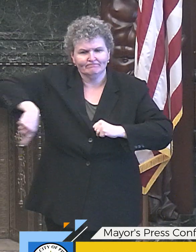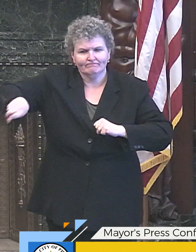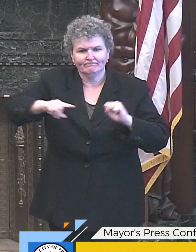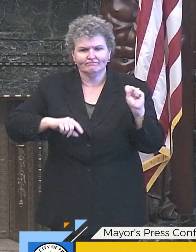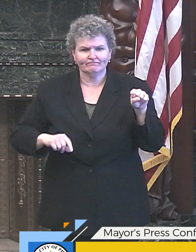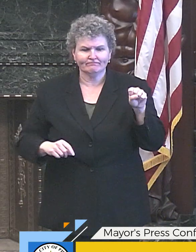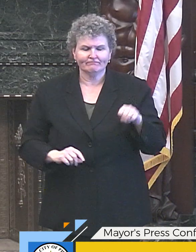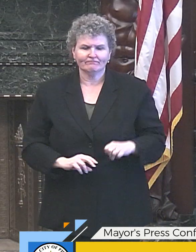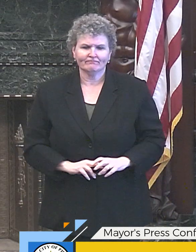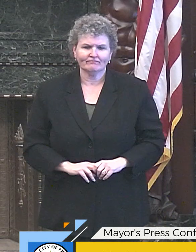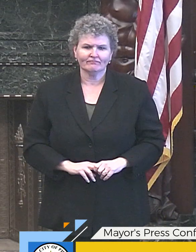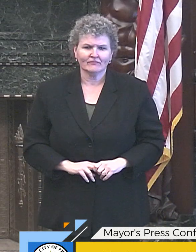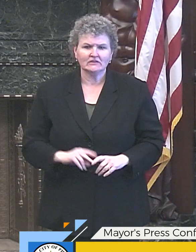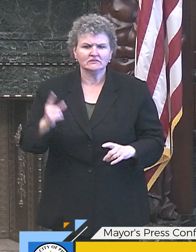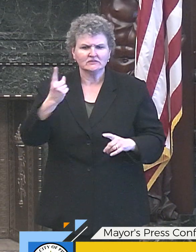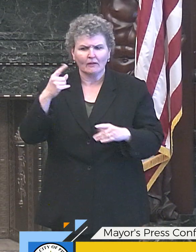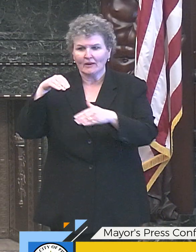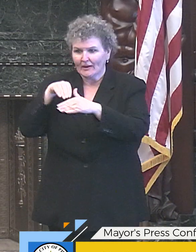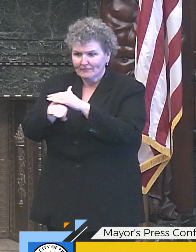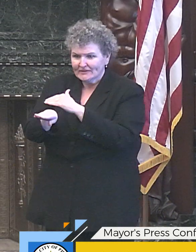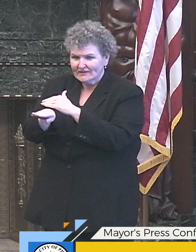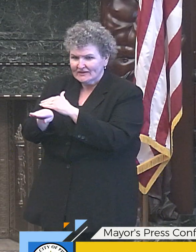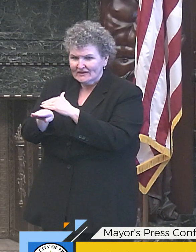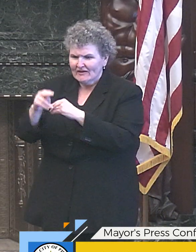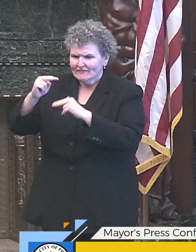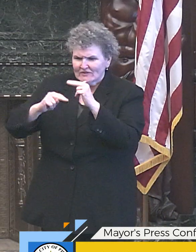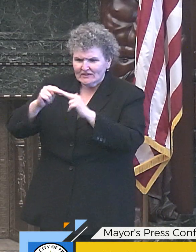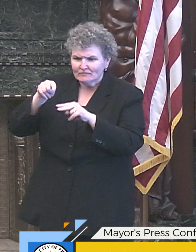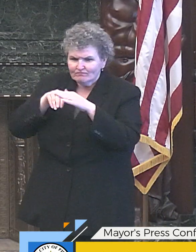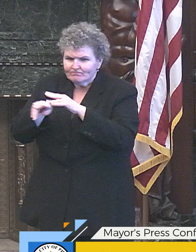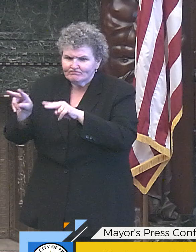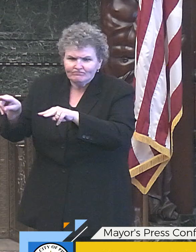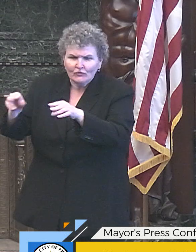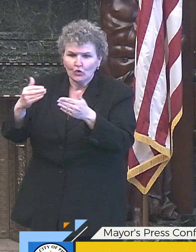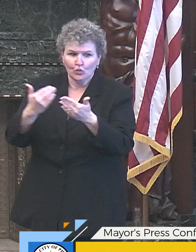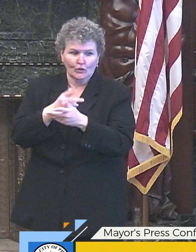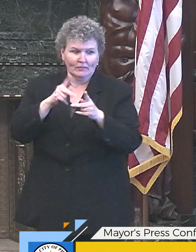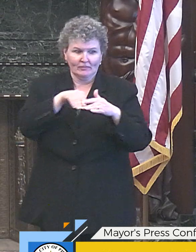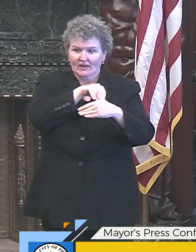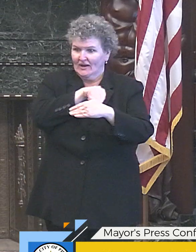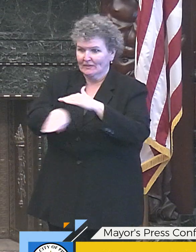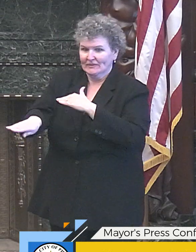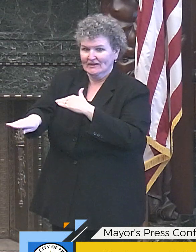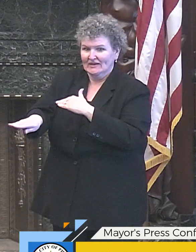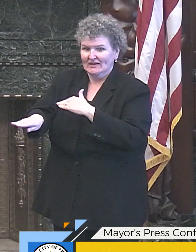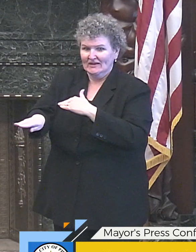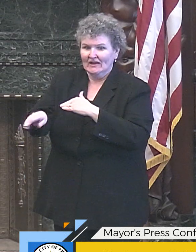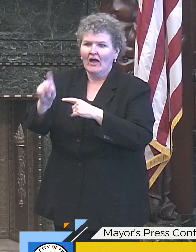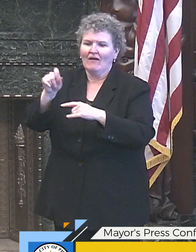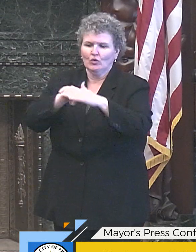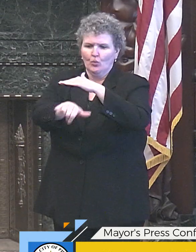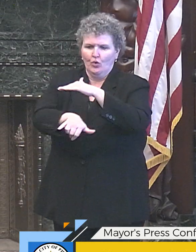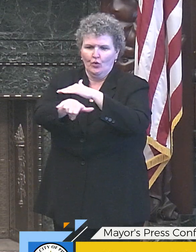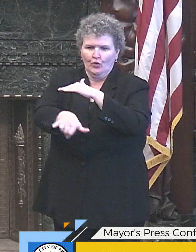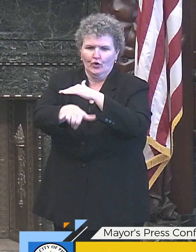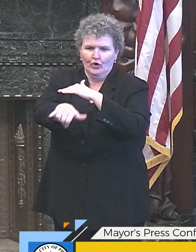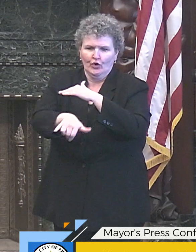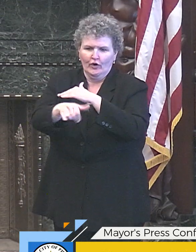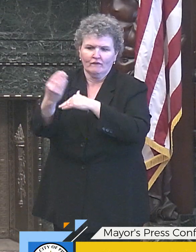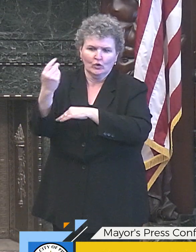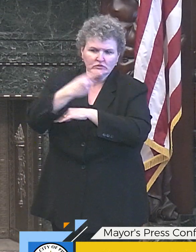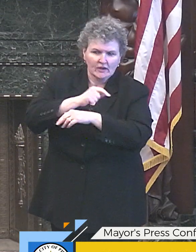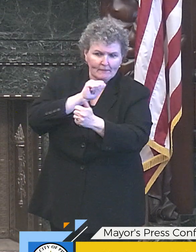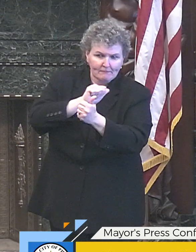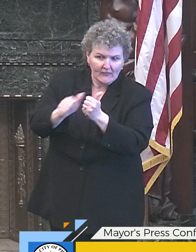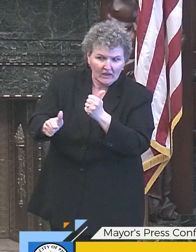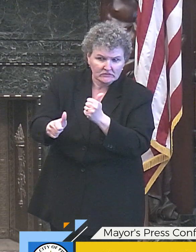When someone enters into the facility new, that individual is placed into quarantine for 14 days. They've set up